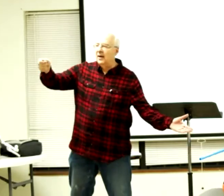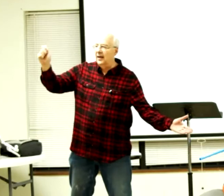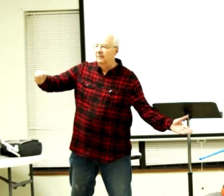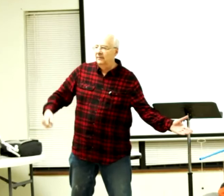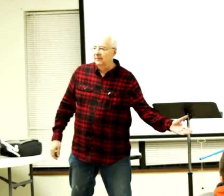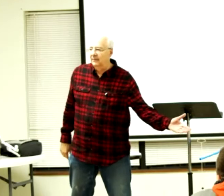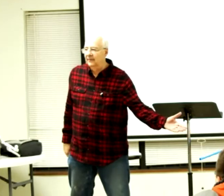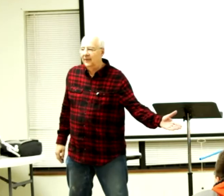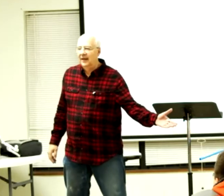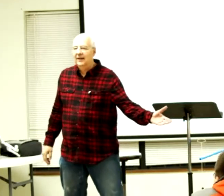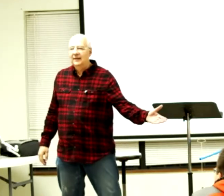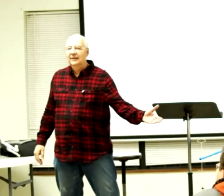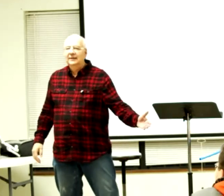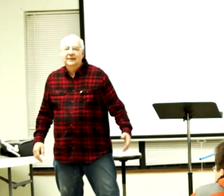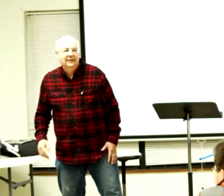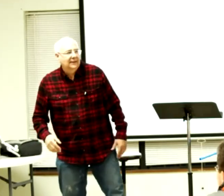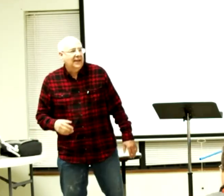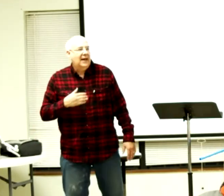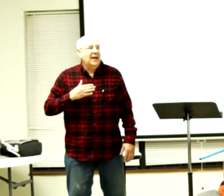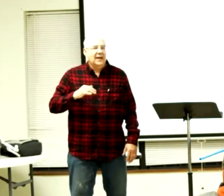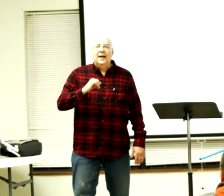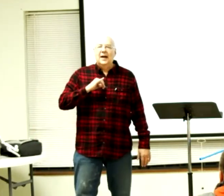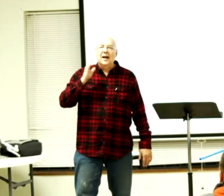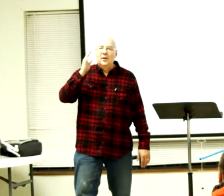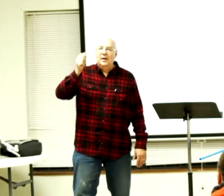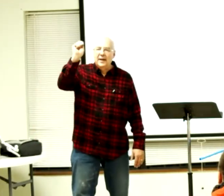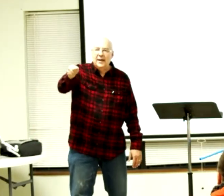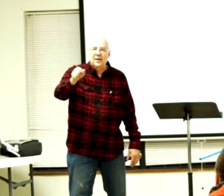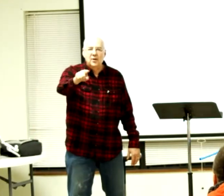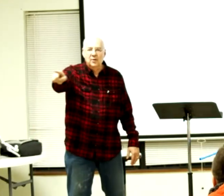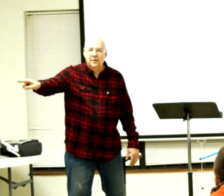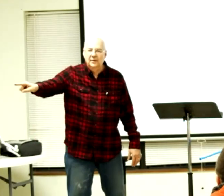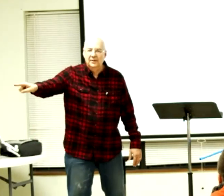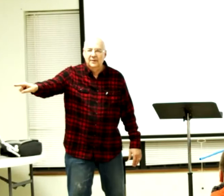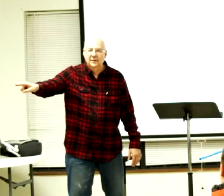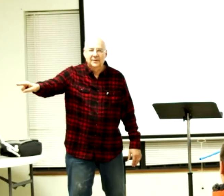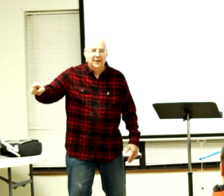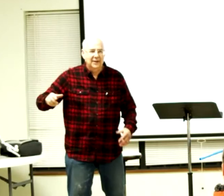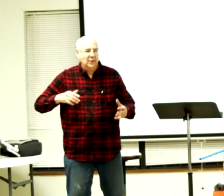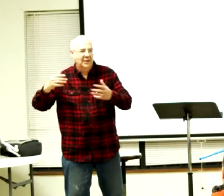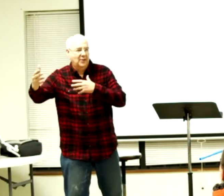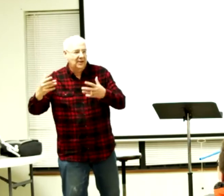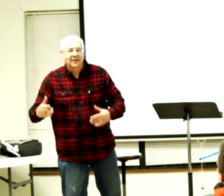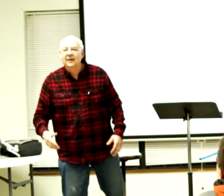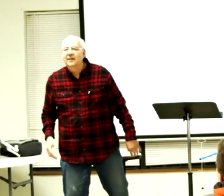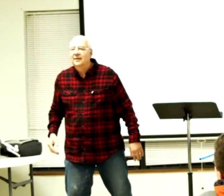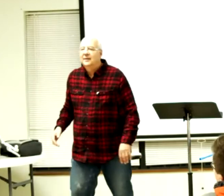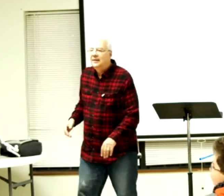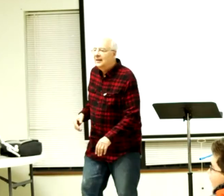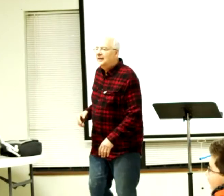rod. Okay. And I will hit you. See, that's the direction.